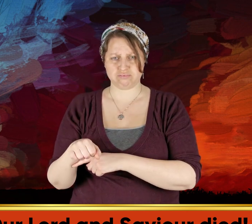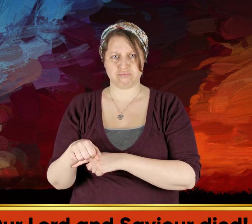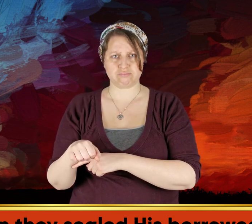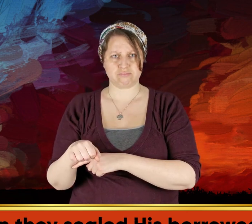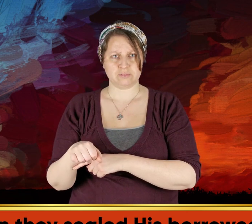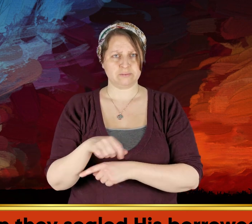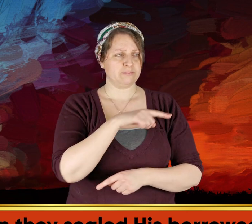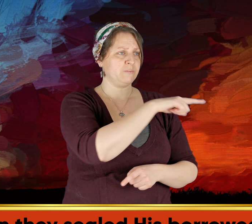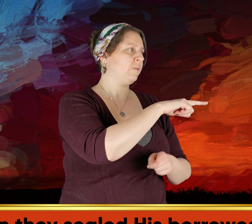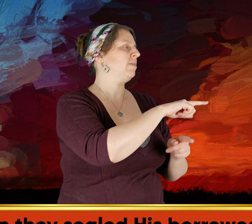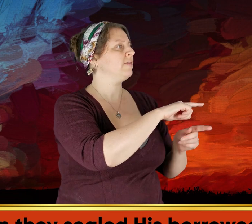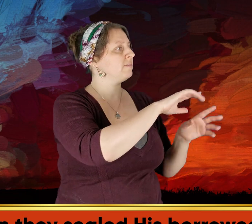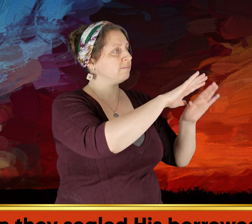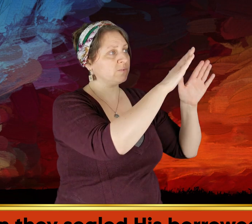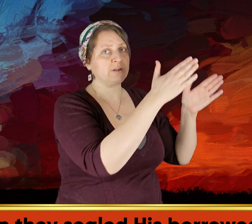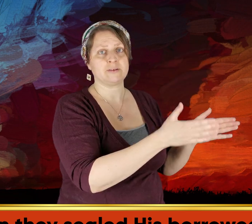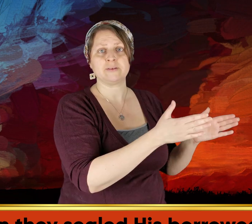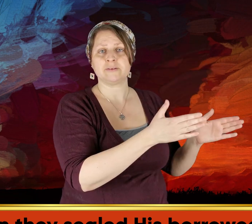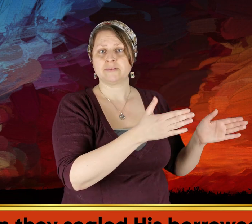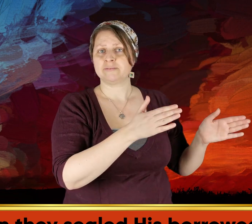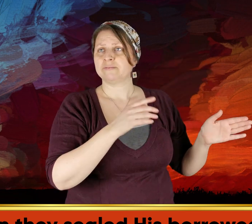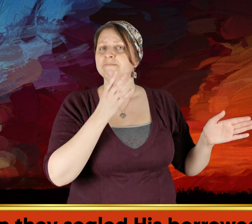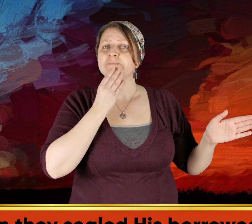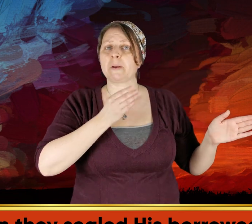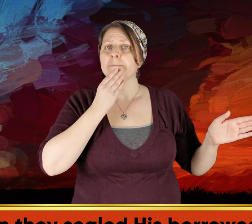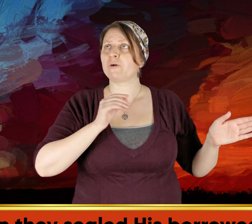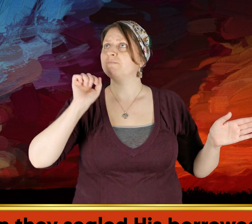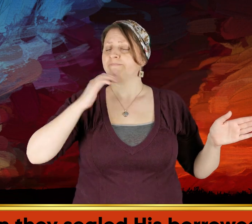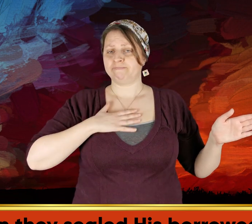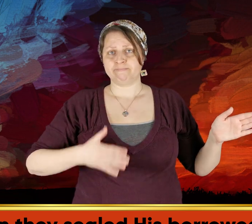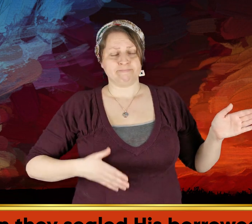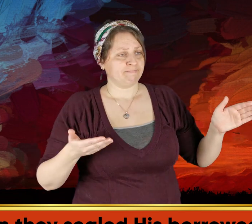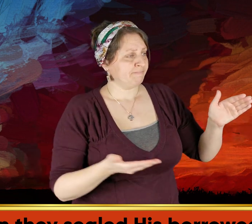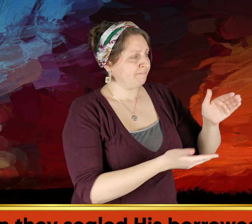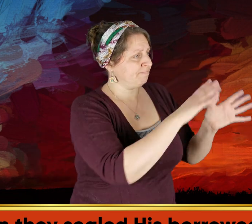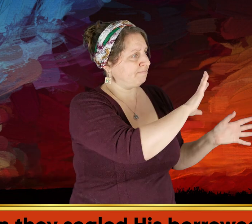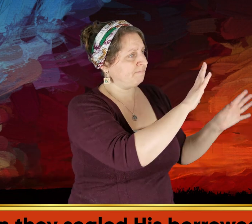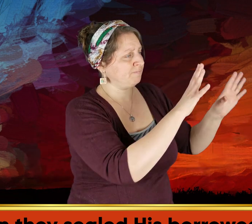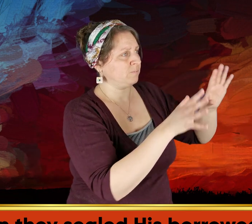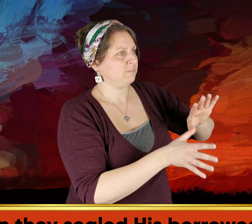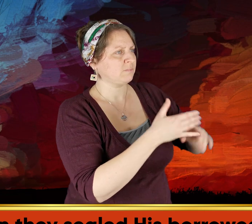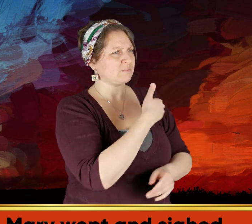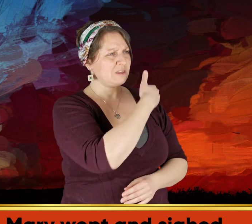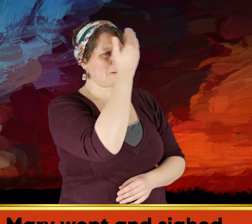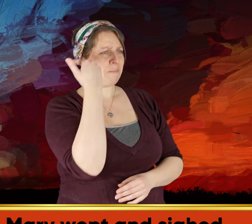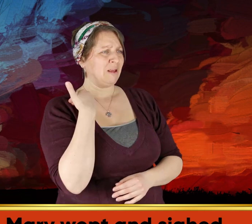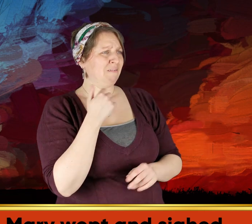And when they sealed His borrowed tomb Mary